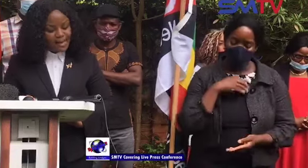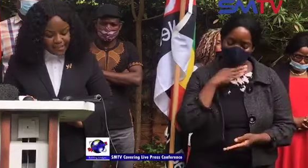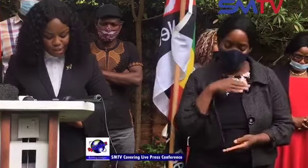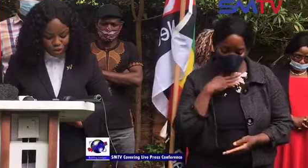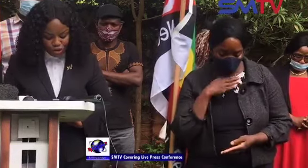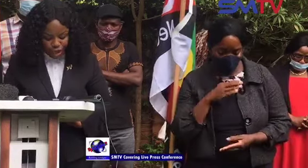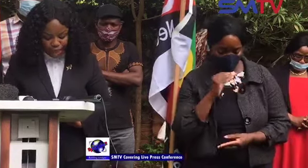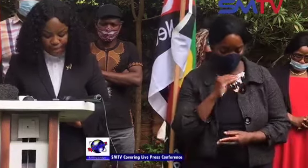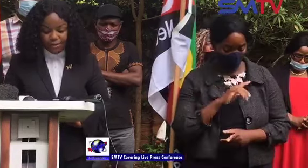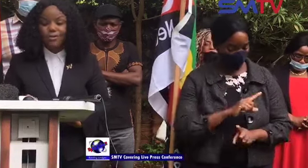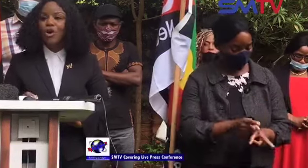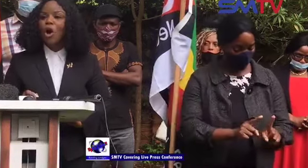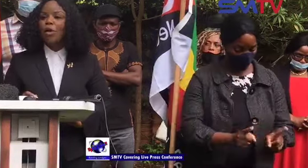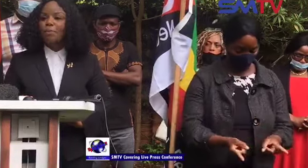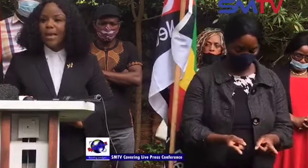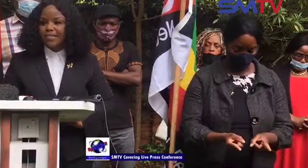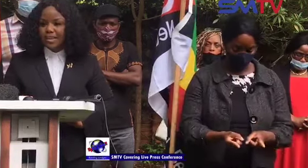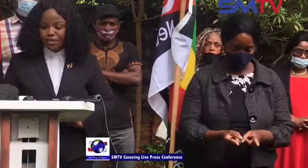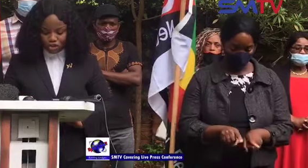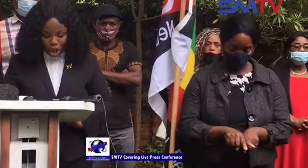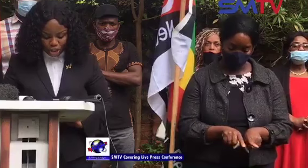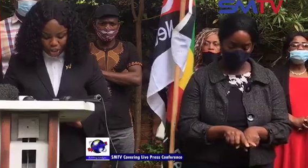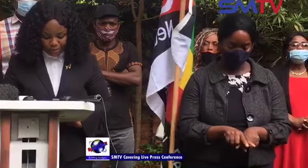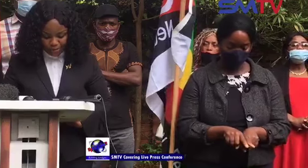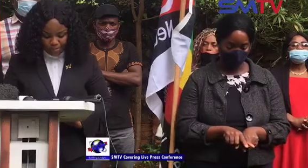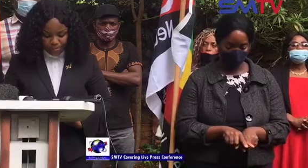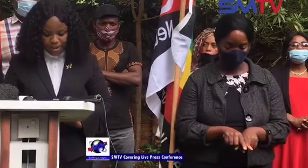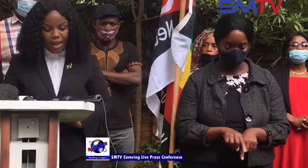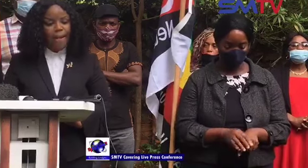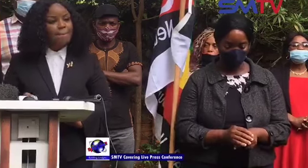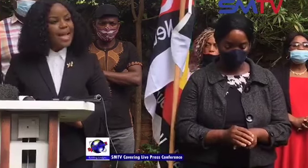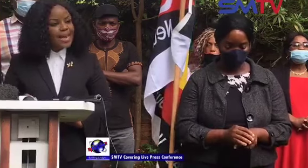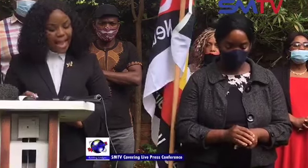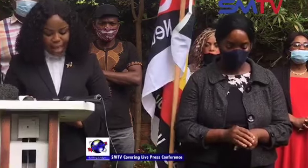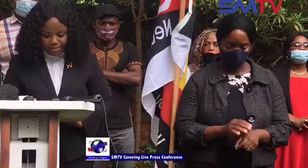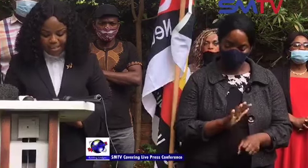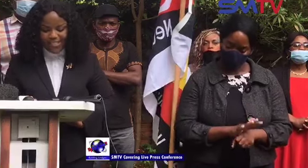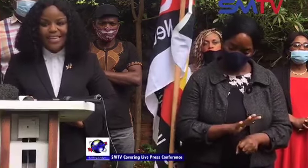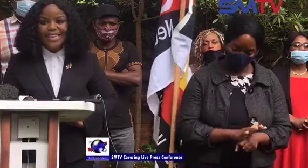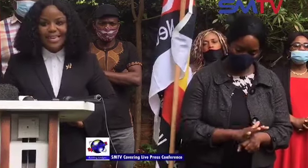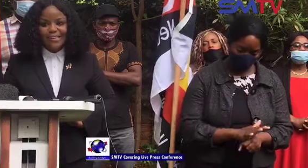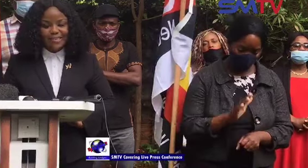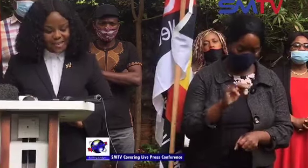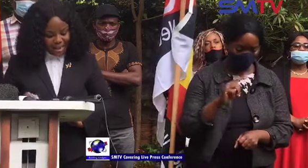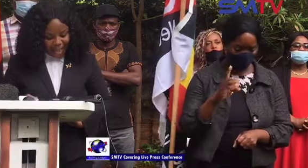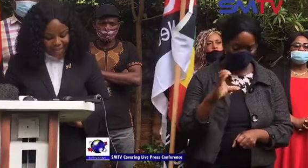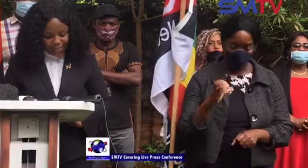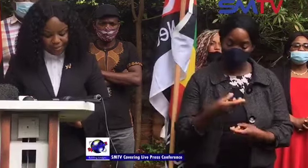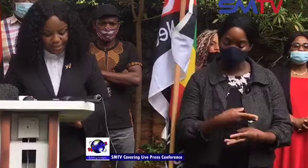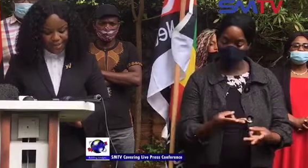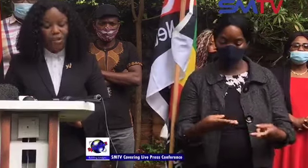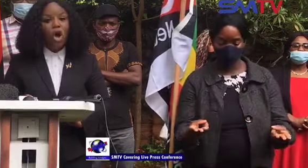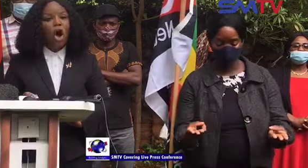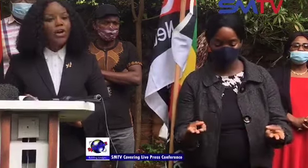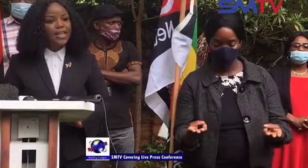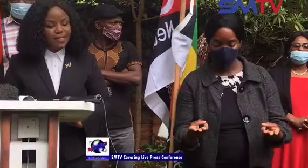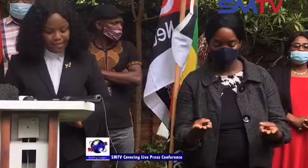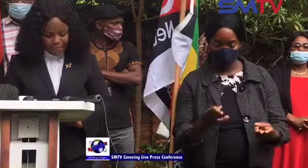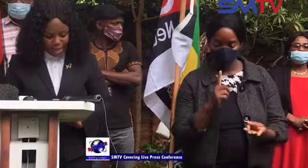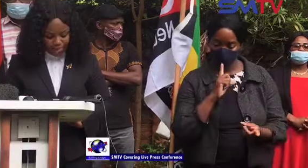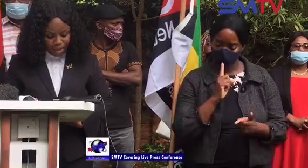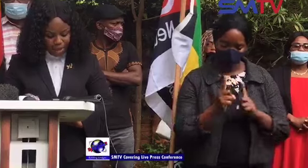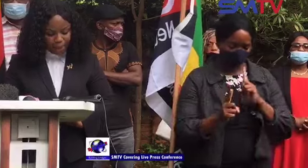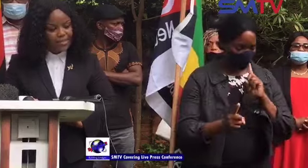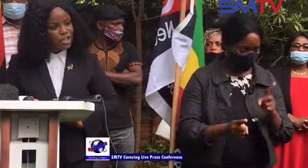facing political trials on baseless charges. Many MDC leaders and activists are in